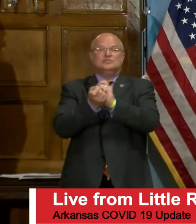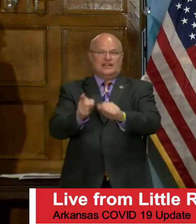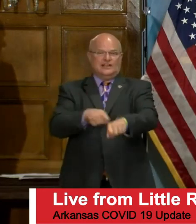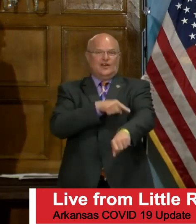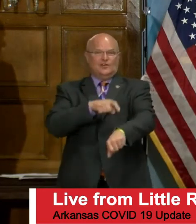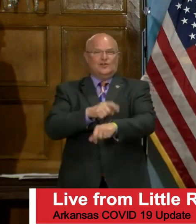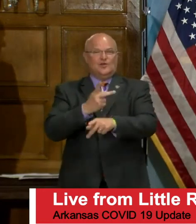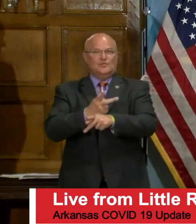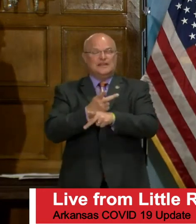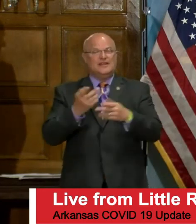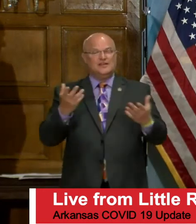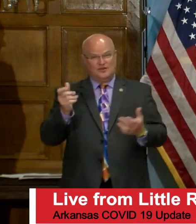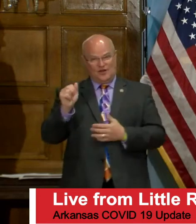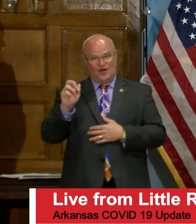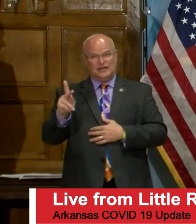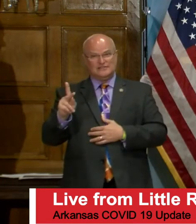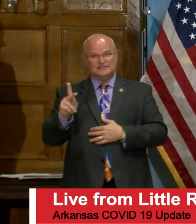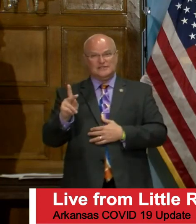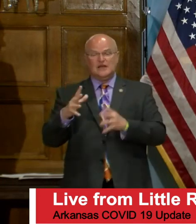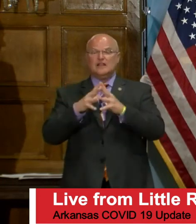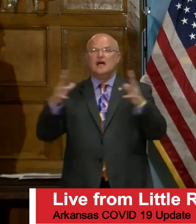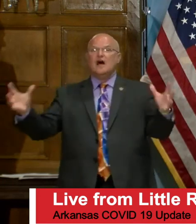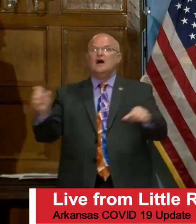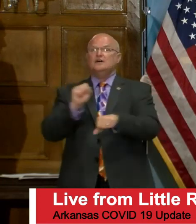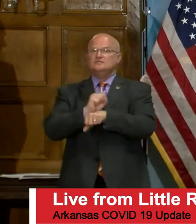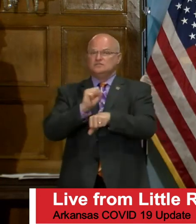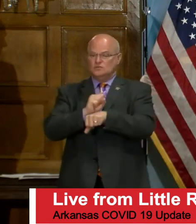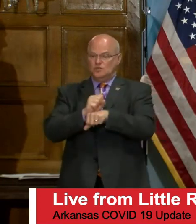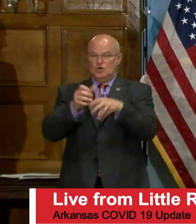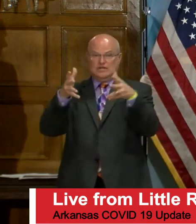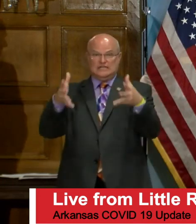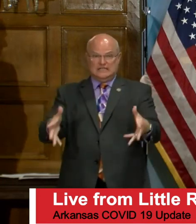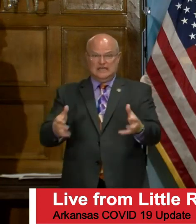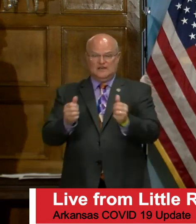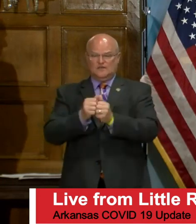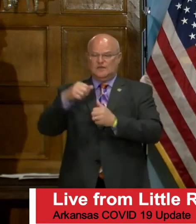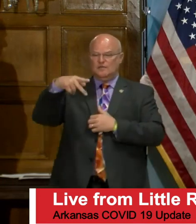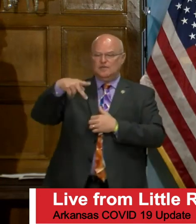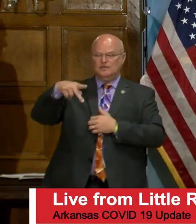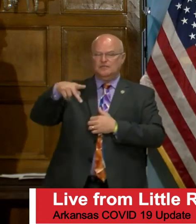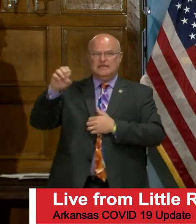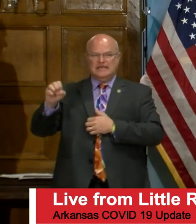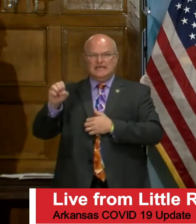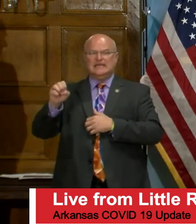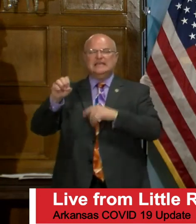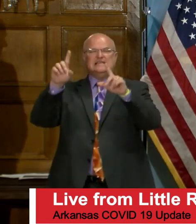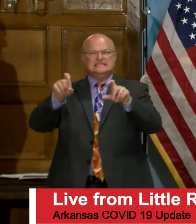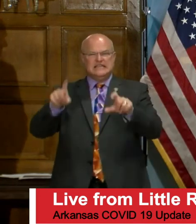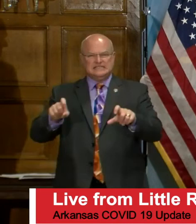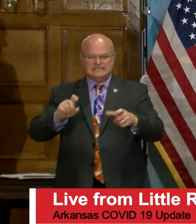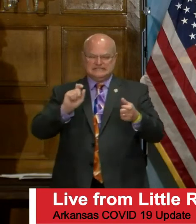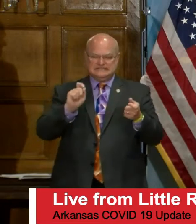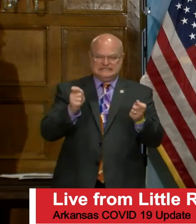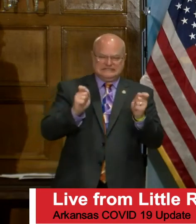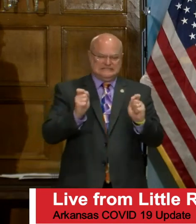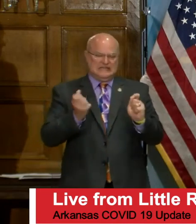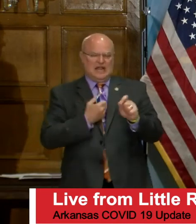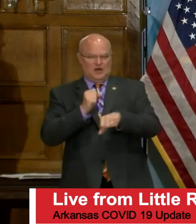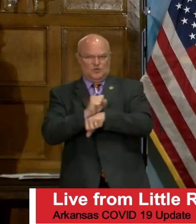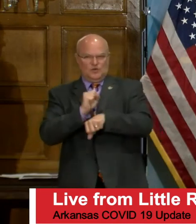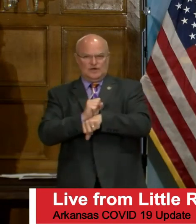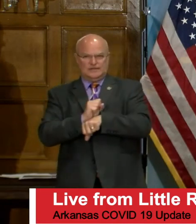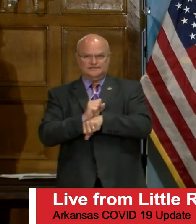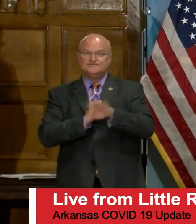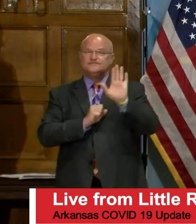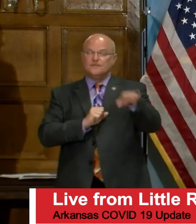know it in Arkansas. There's a lot of work left to do on PPE, testing, and adjustments to our operations. While we are